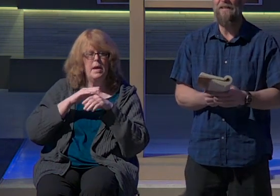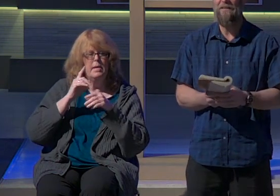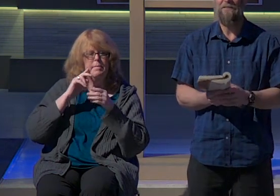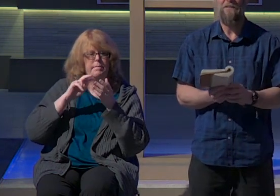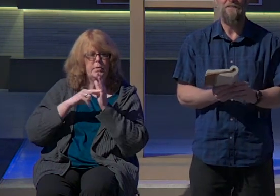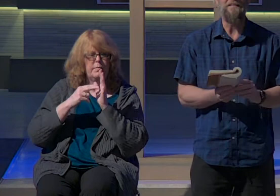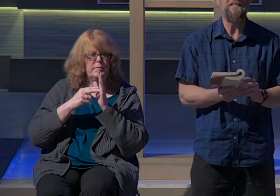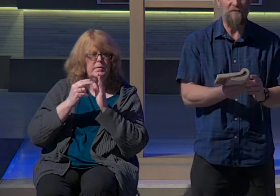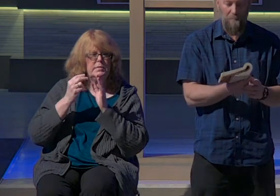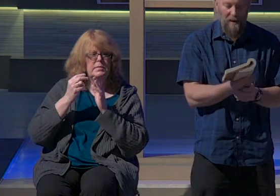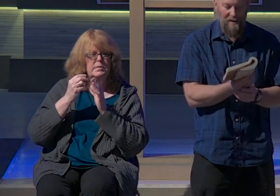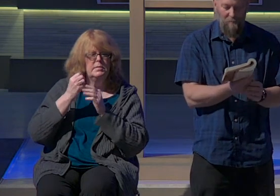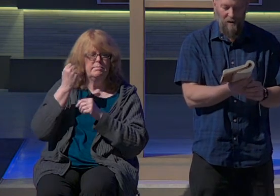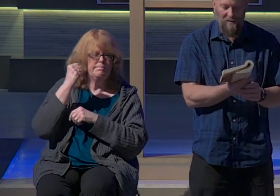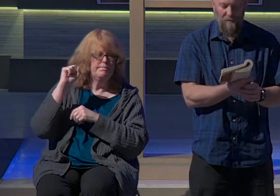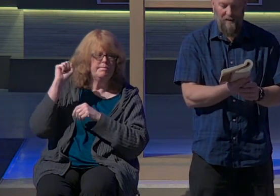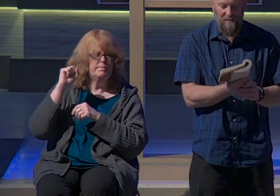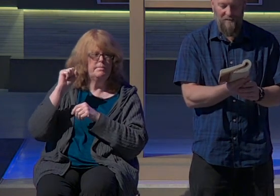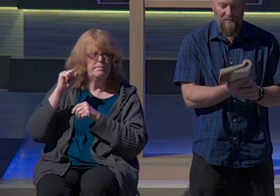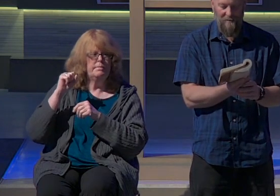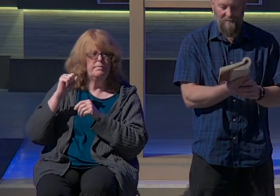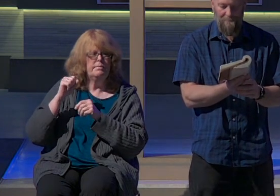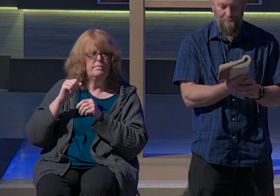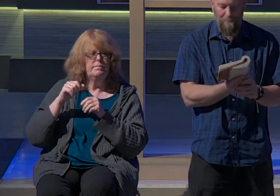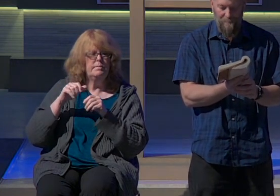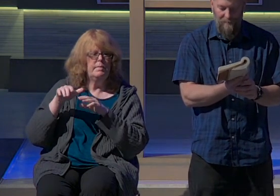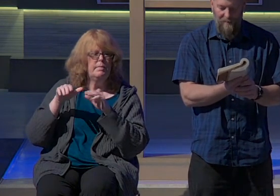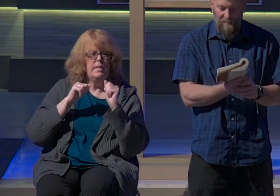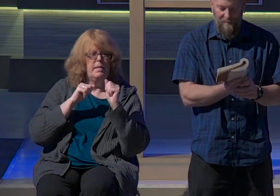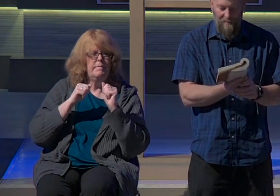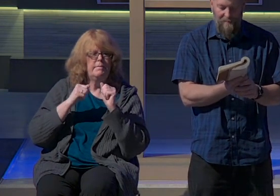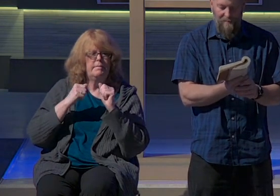mindfully disobeyed and walked away and turned.